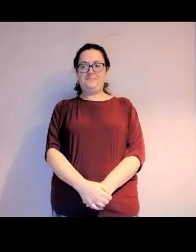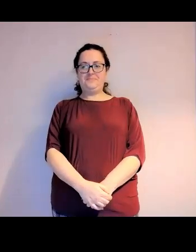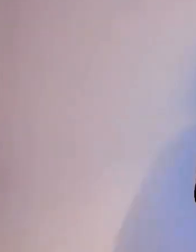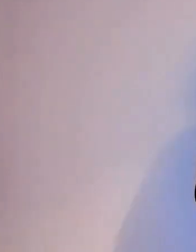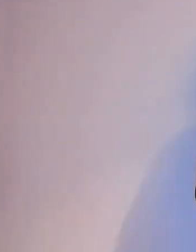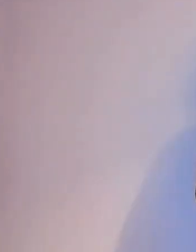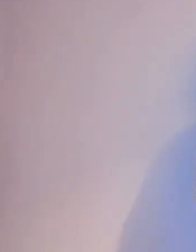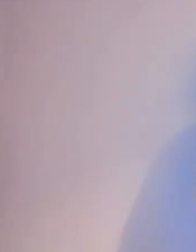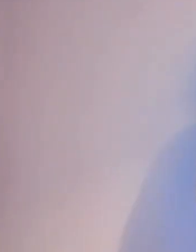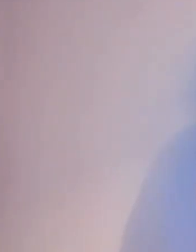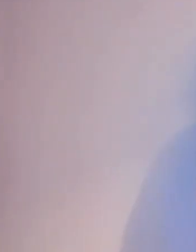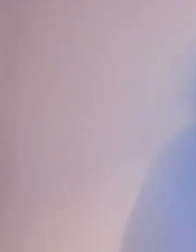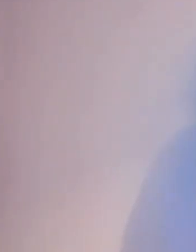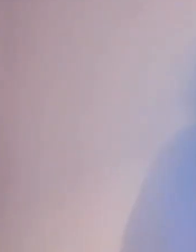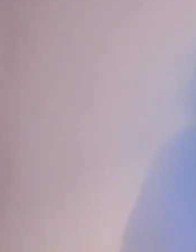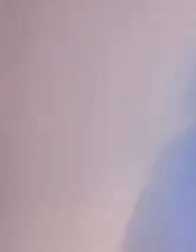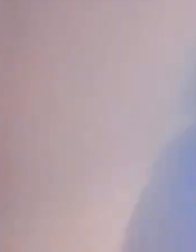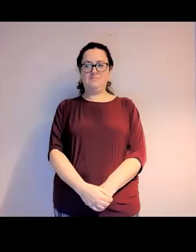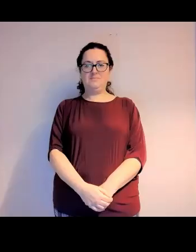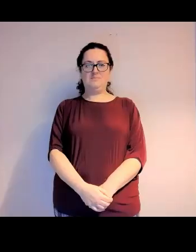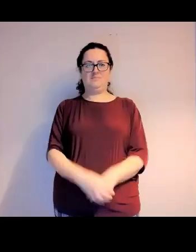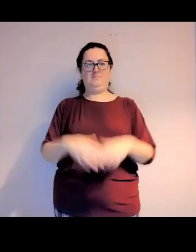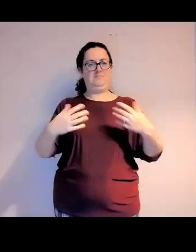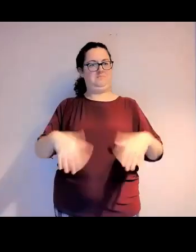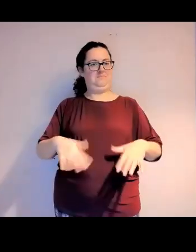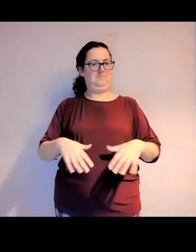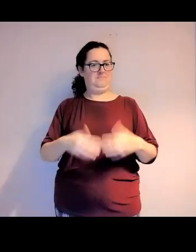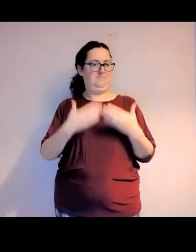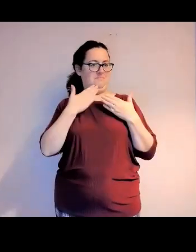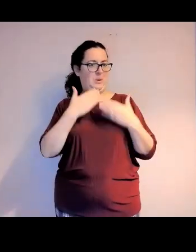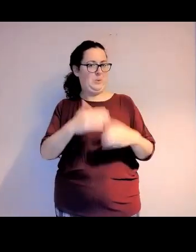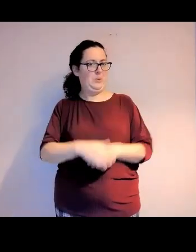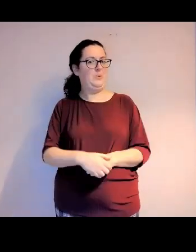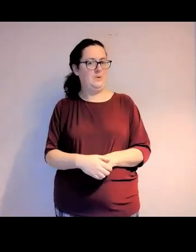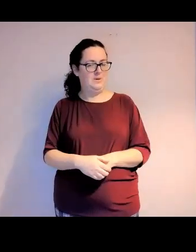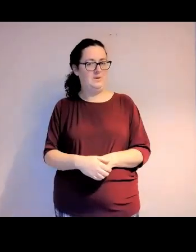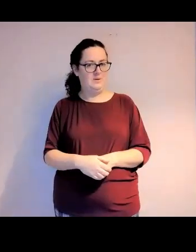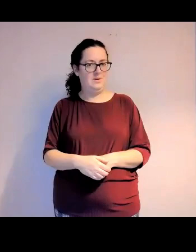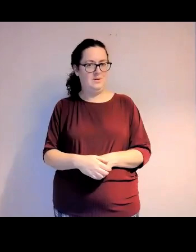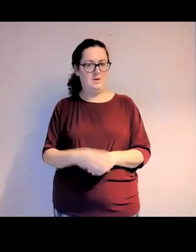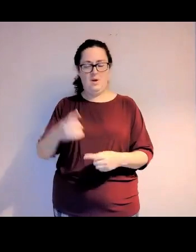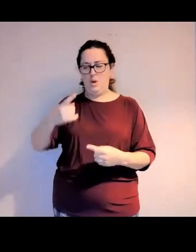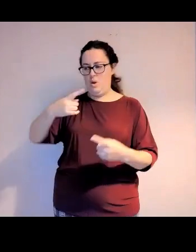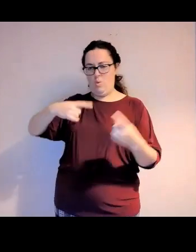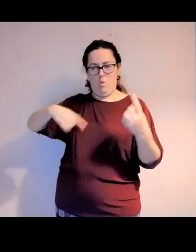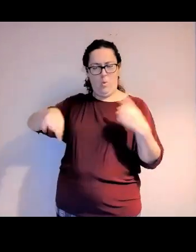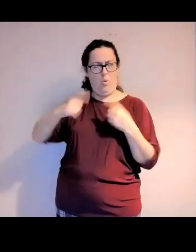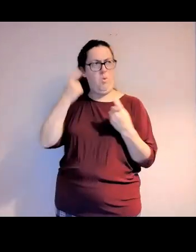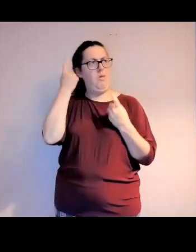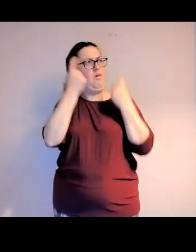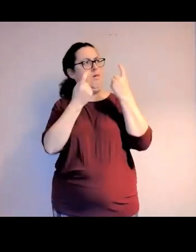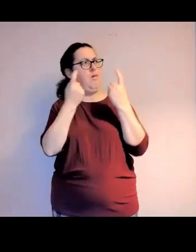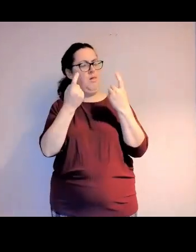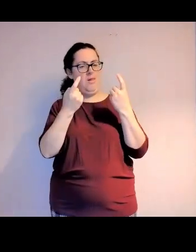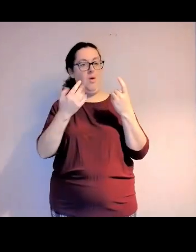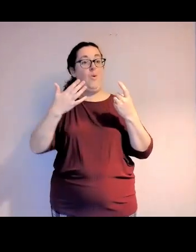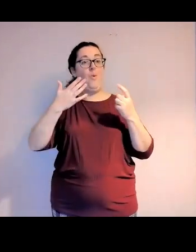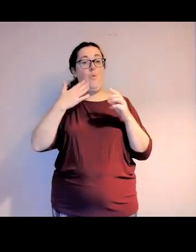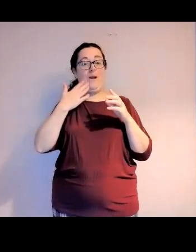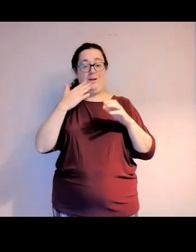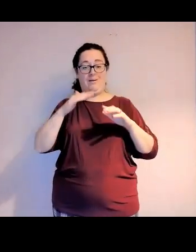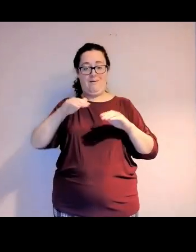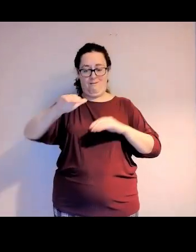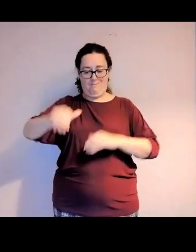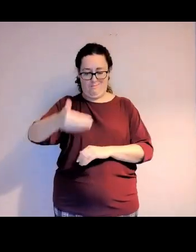Thank you so much, Phyllis. Absolutely gorgeous. I think all of us have wondered, about the things that you find when you dig up